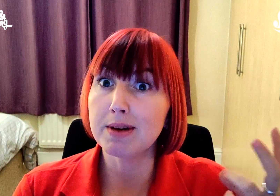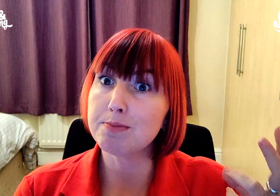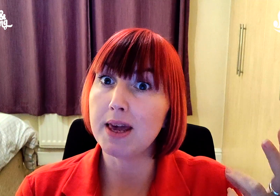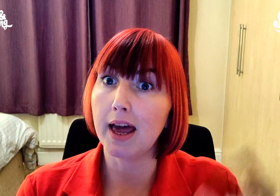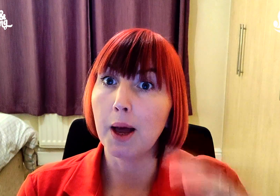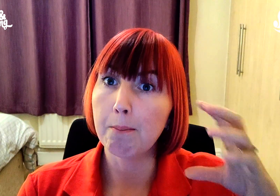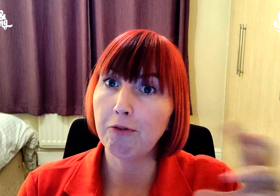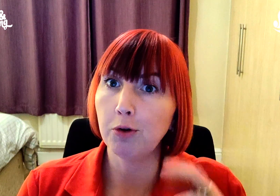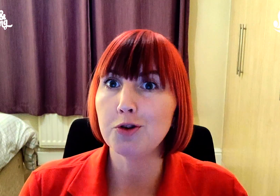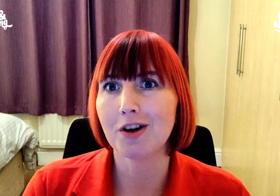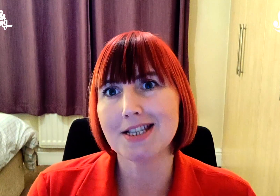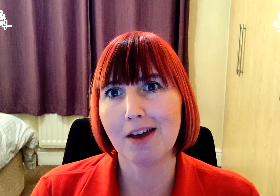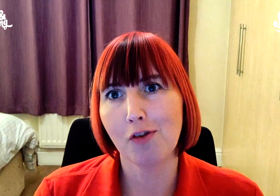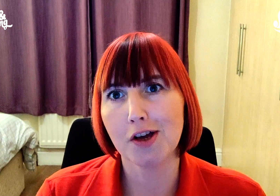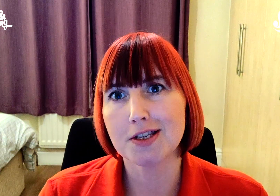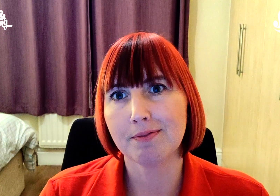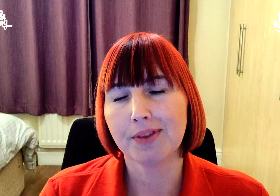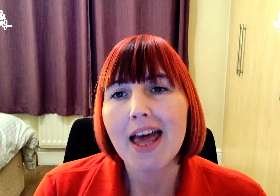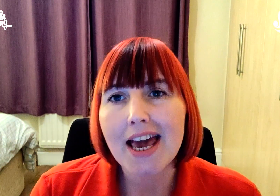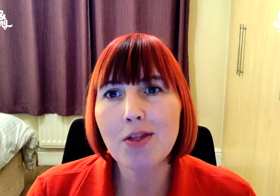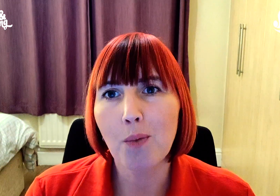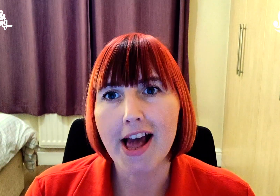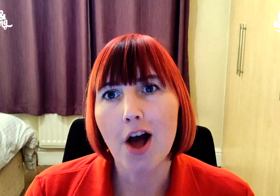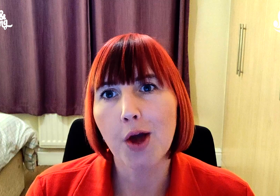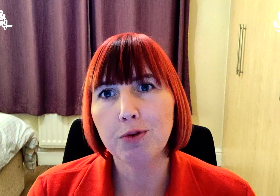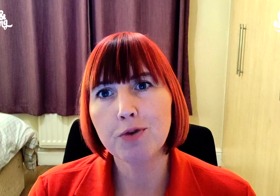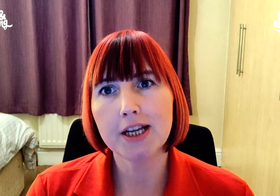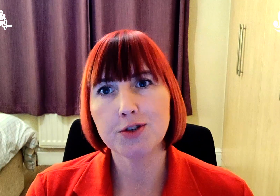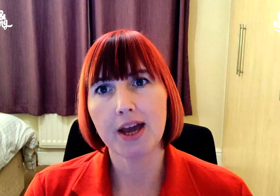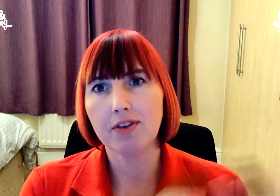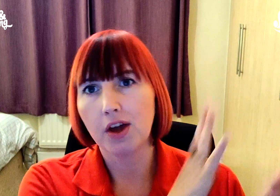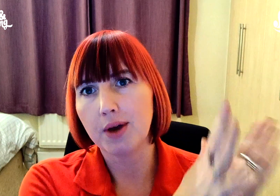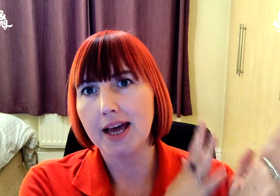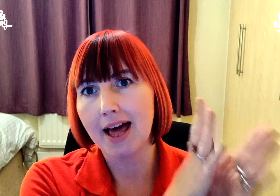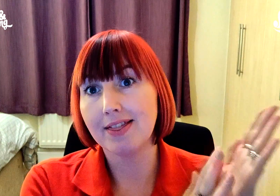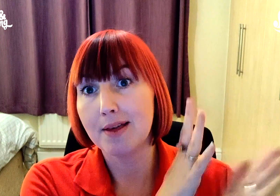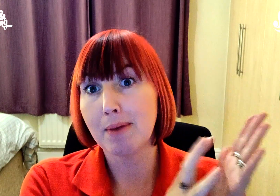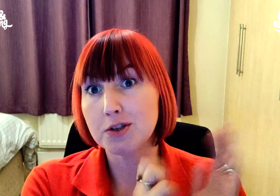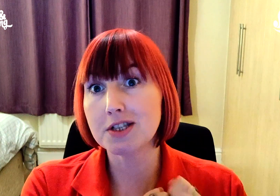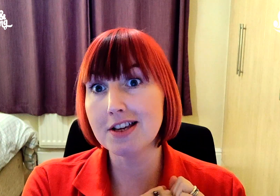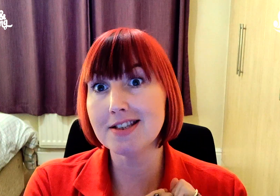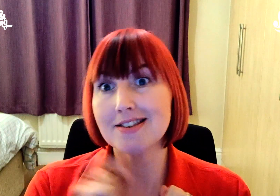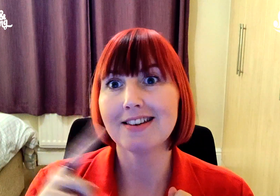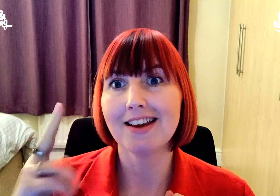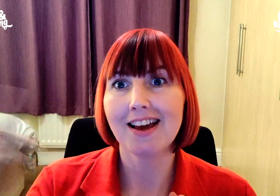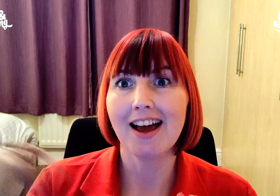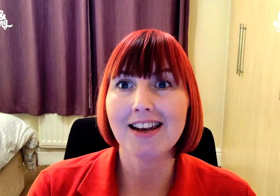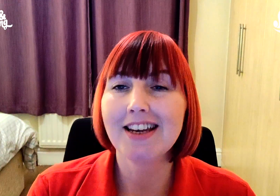as rhythmic speaking before you try and sing it first. Either way, I hope you really enjoy having a going at the Makaton